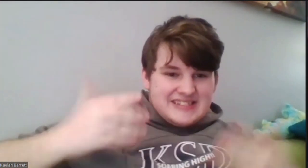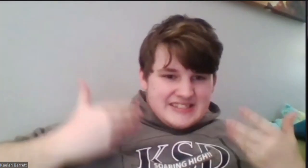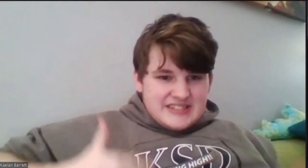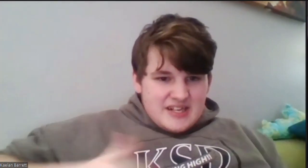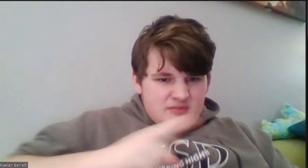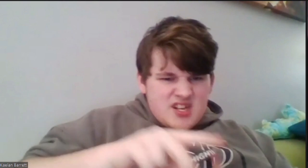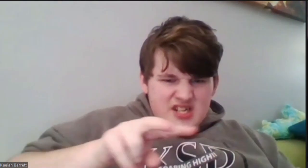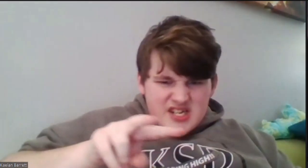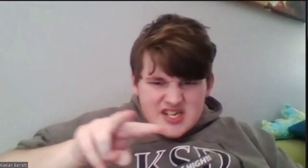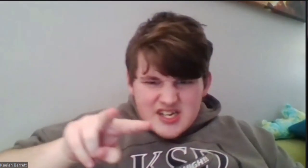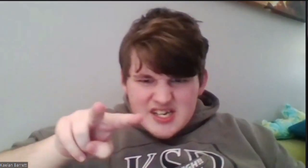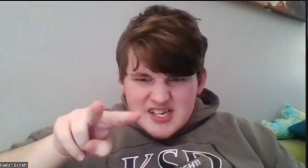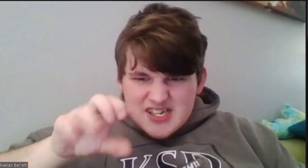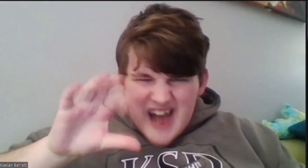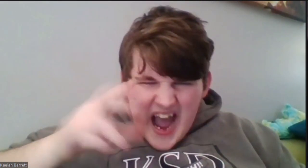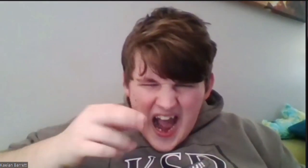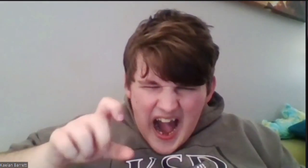I am the ghost of Christmas past.